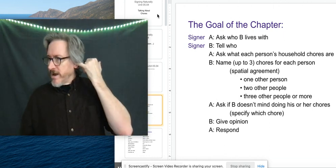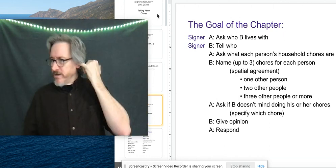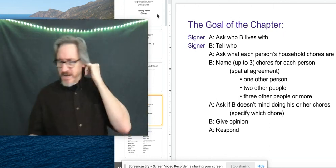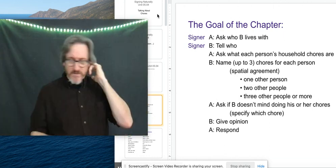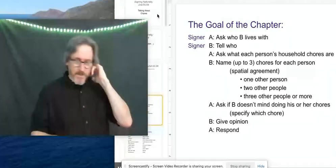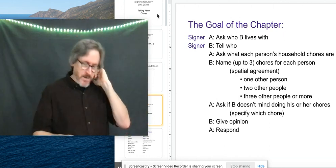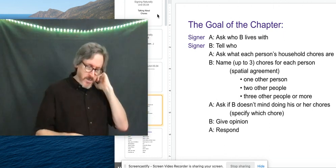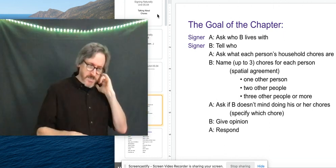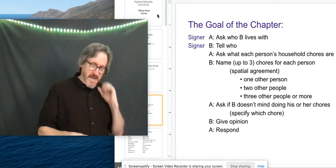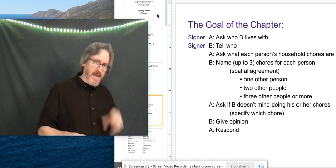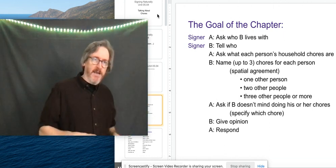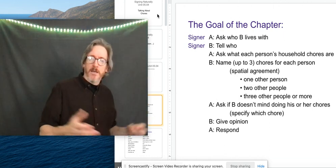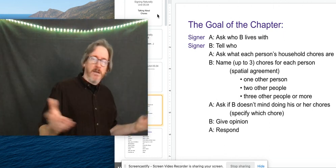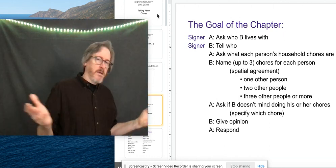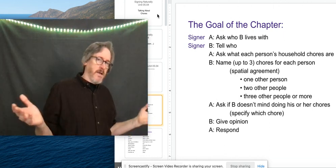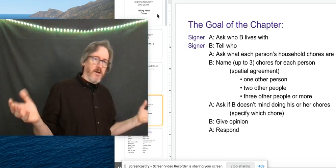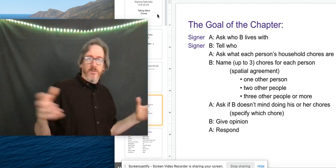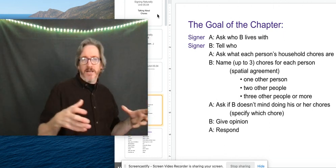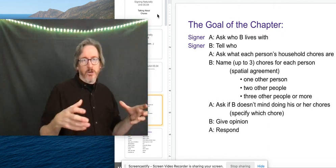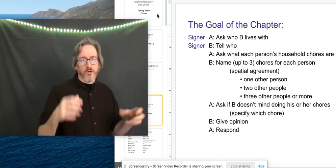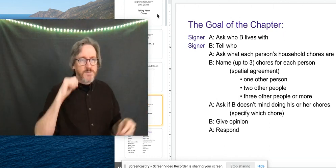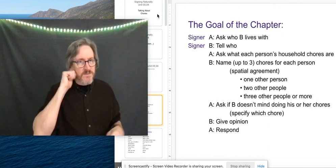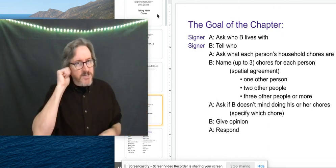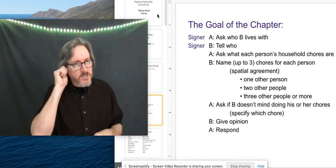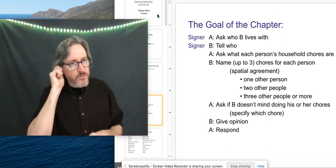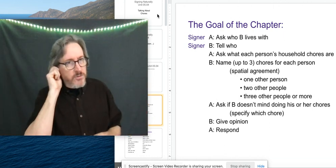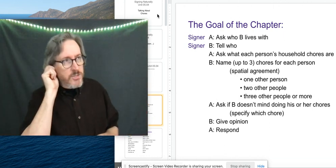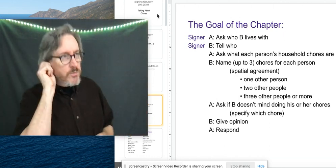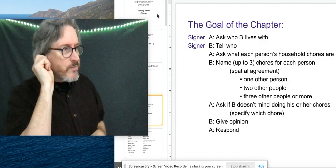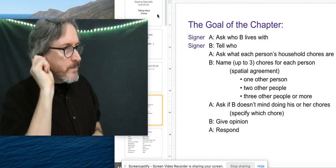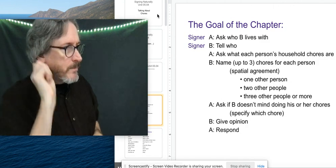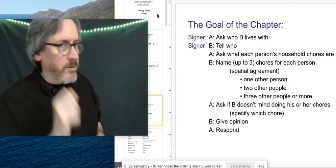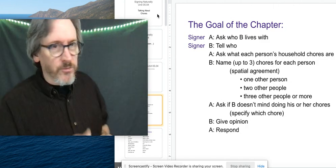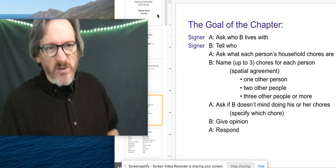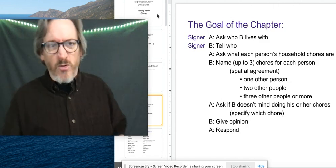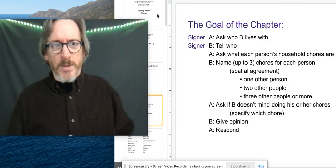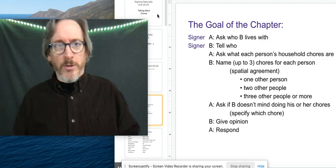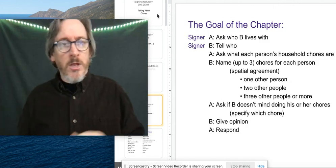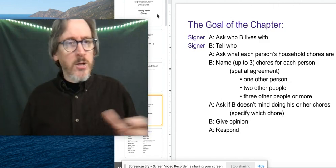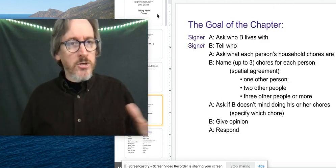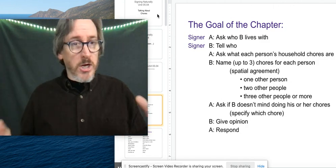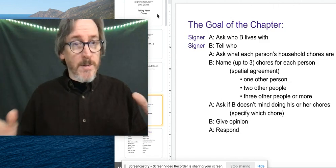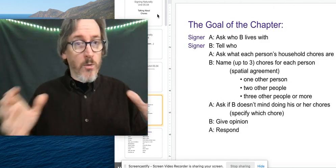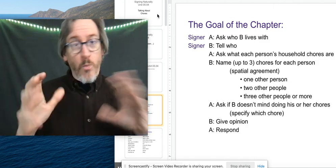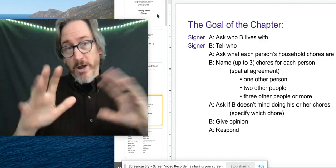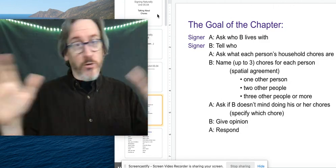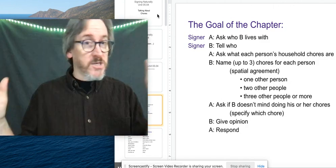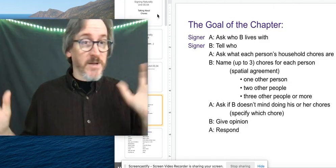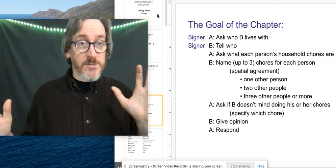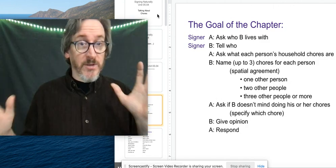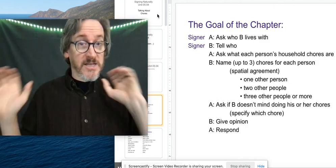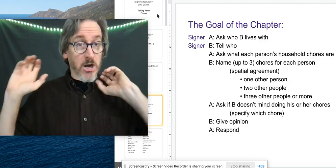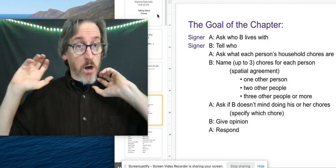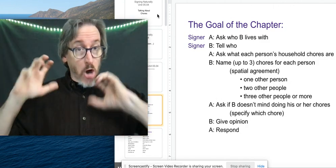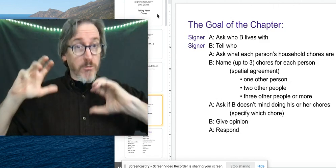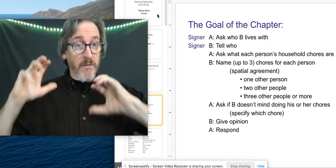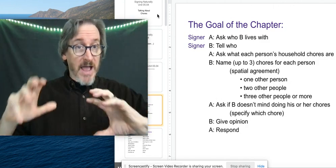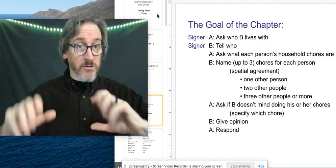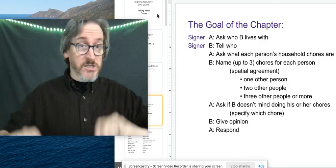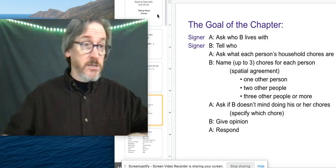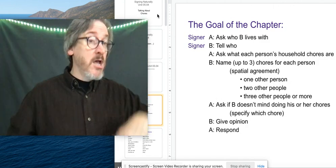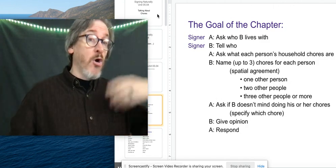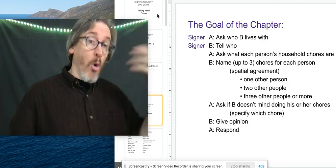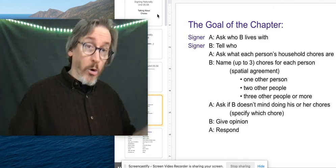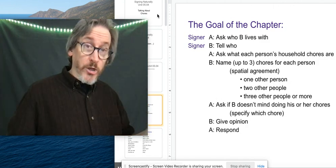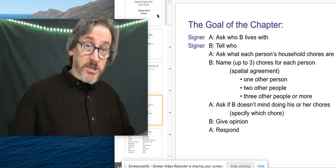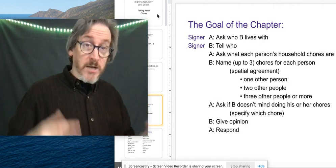go around and everybody would say, in little groups of like 2 or 3 people, 3 or 4 people, talk about what your responsibilities are around the